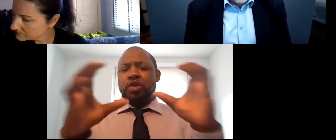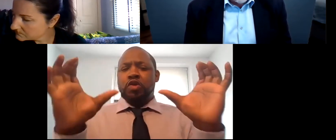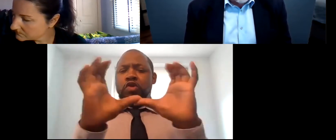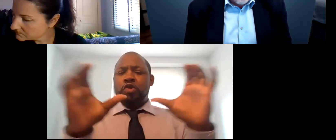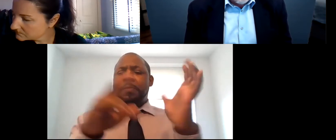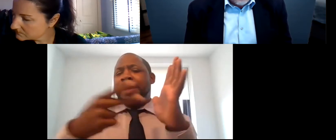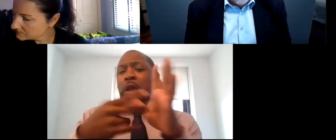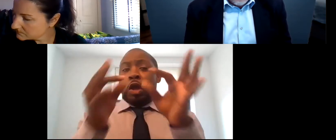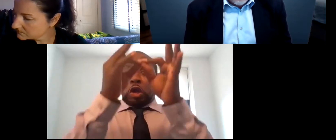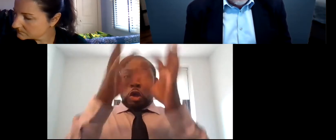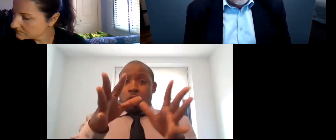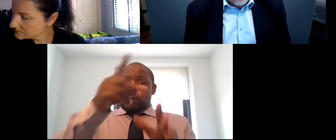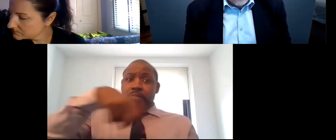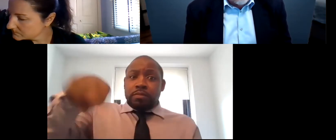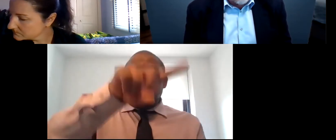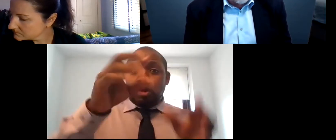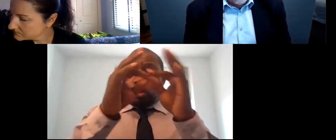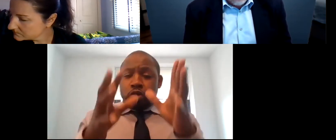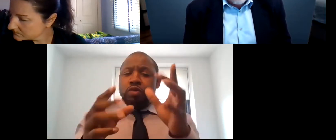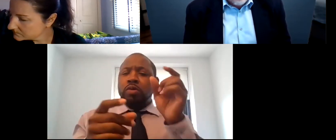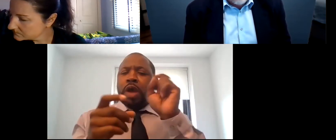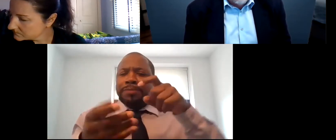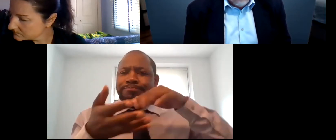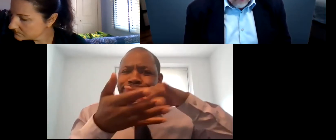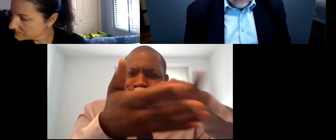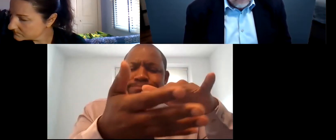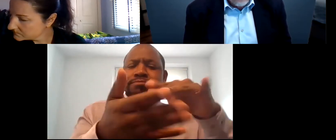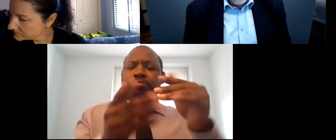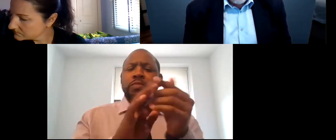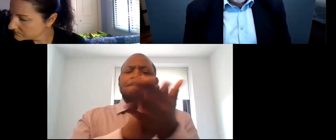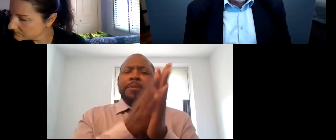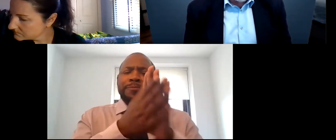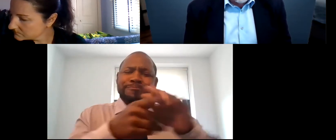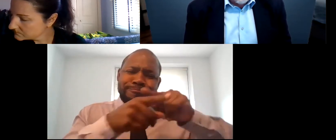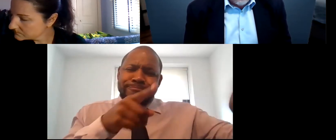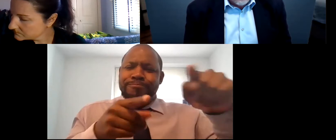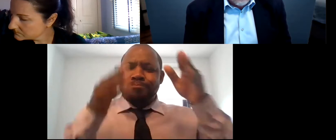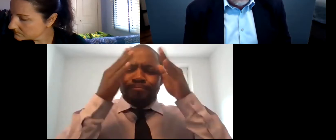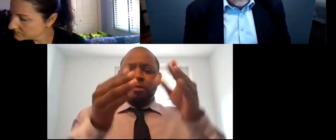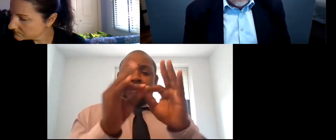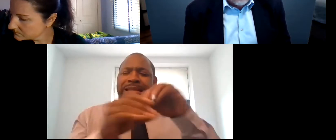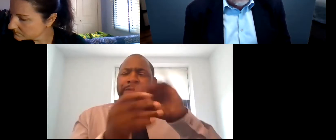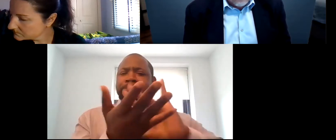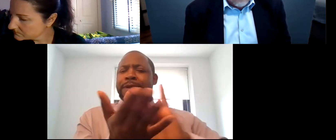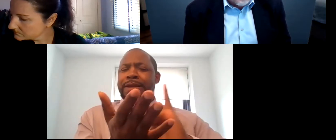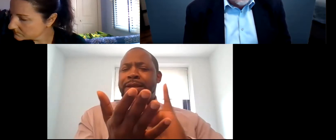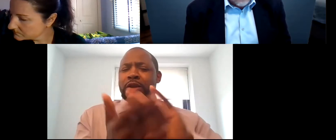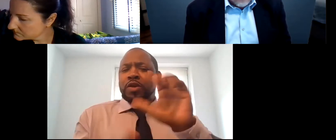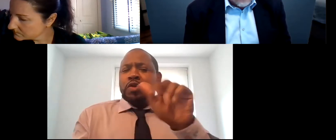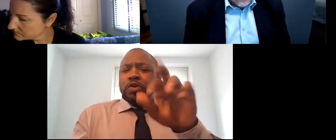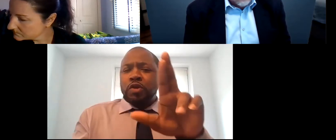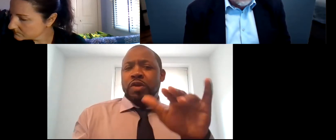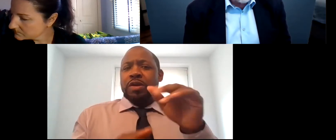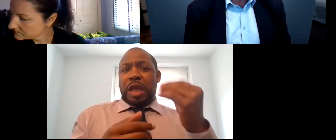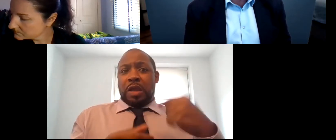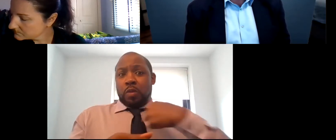is now setting up a ASL program, and it's going to require months of training